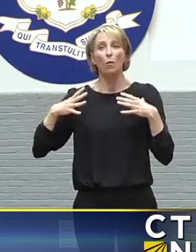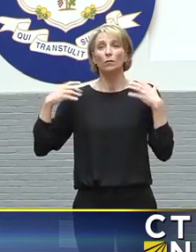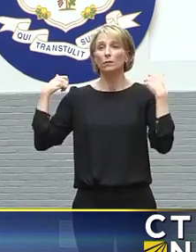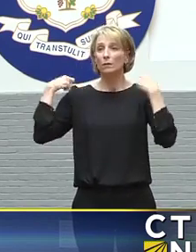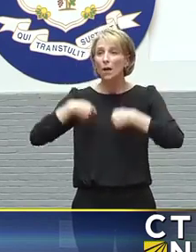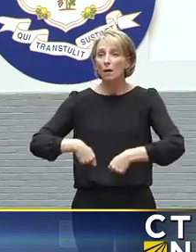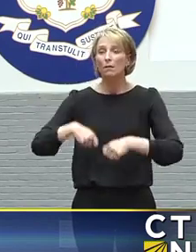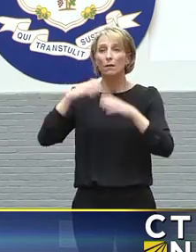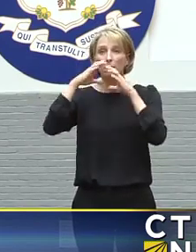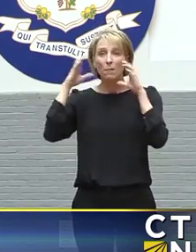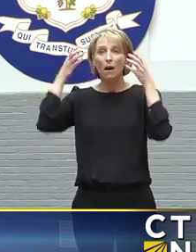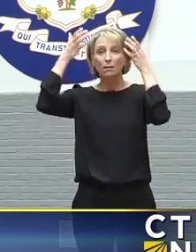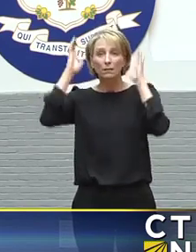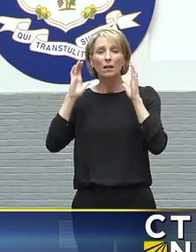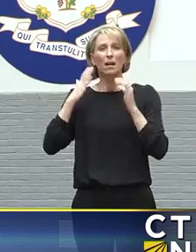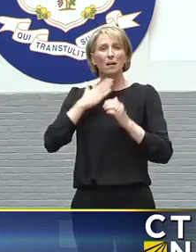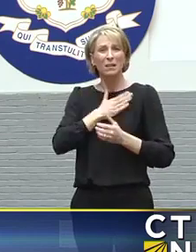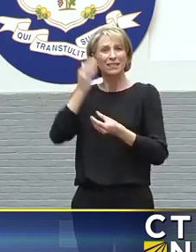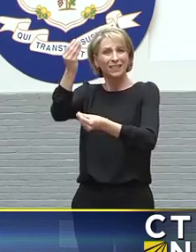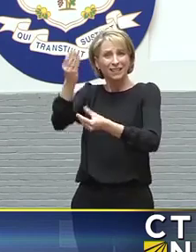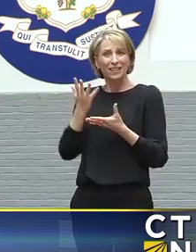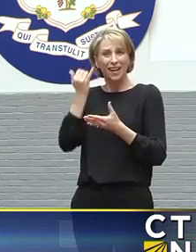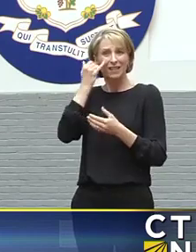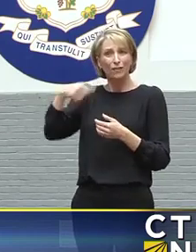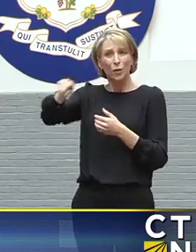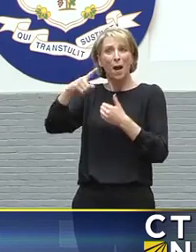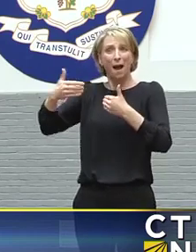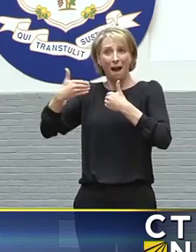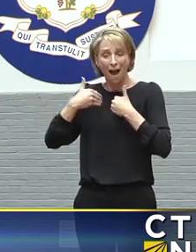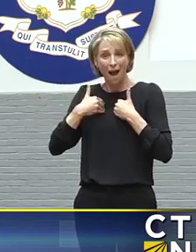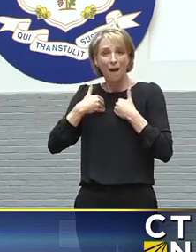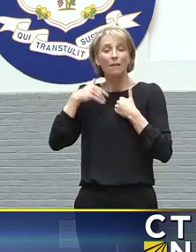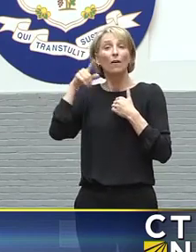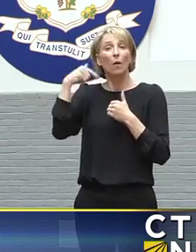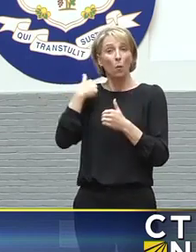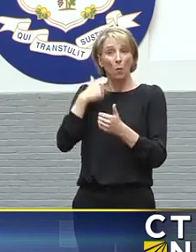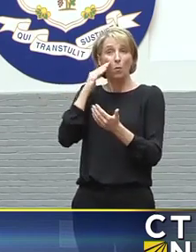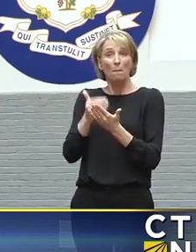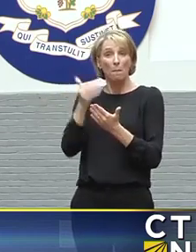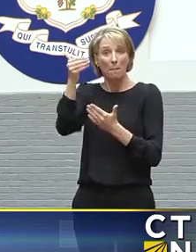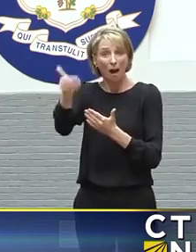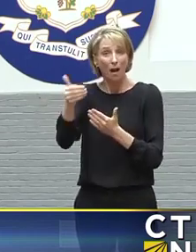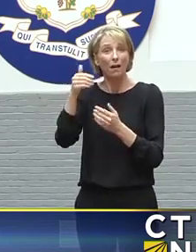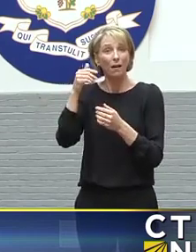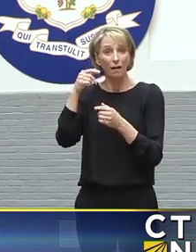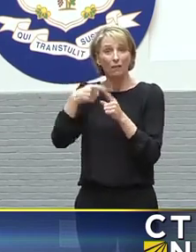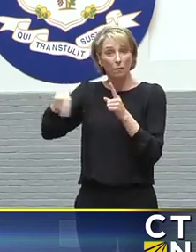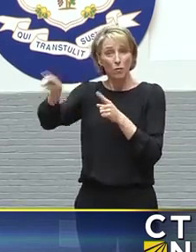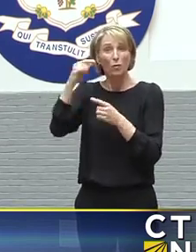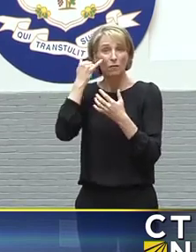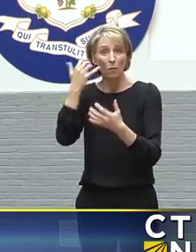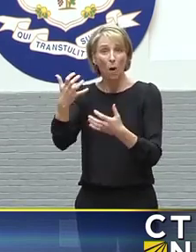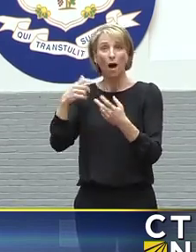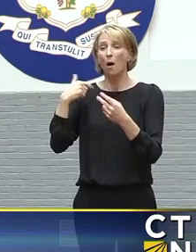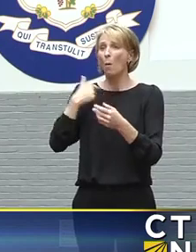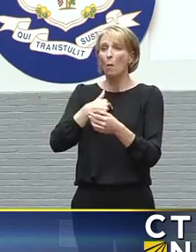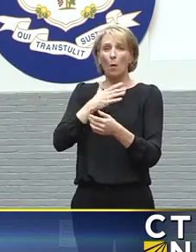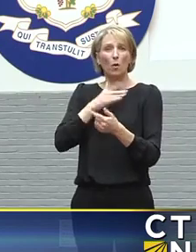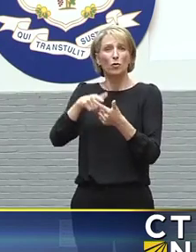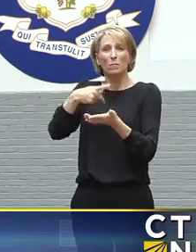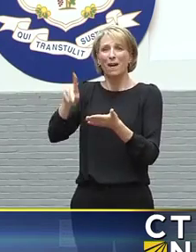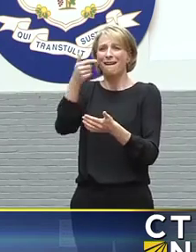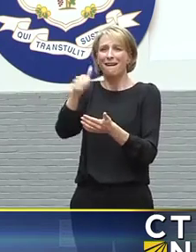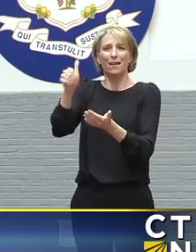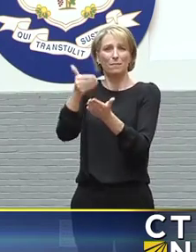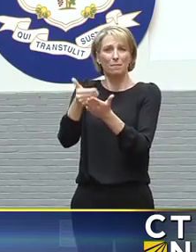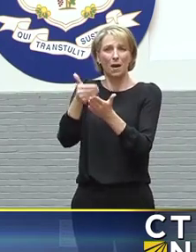are. We'll buy it if we can. Go to 211.org. If you want to donate something, we'll pay top price. If there are any companies